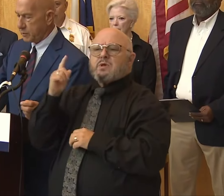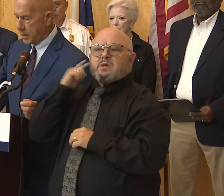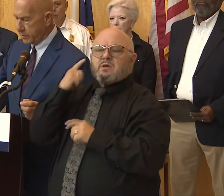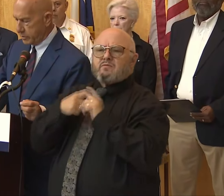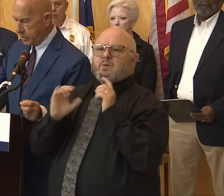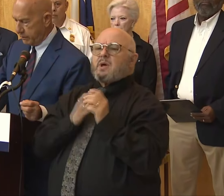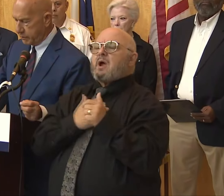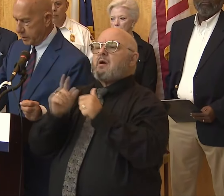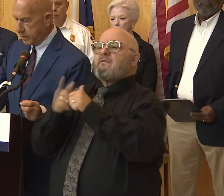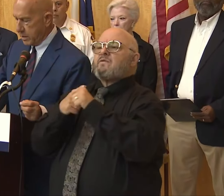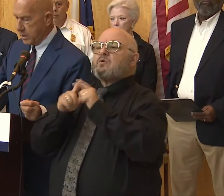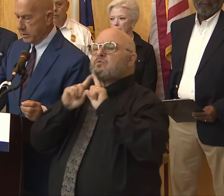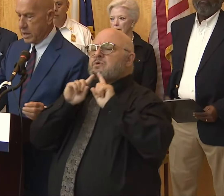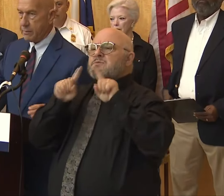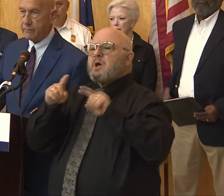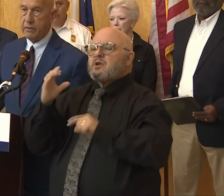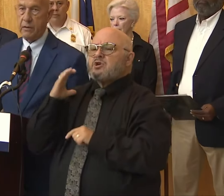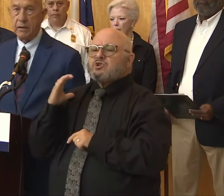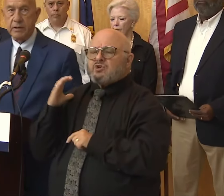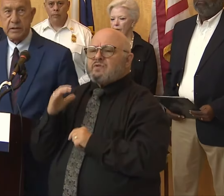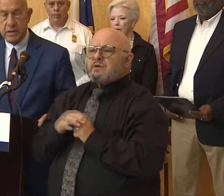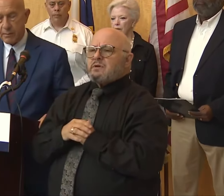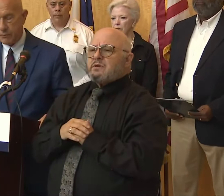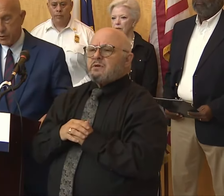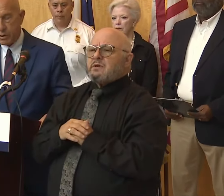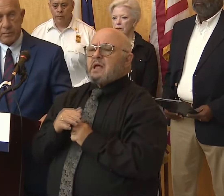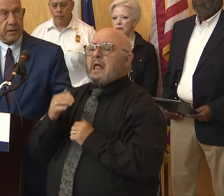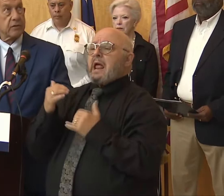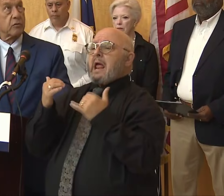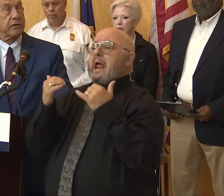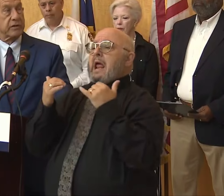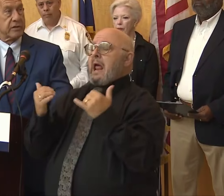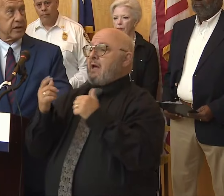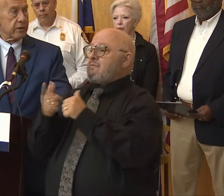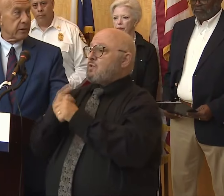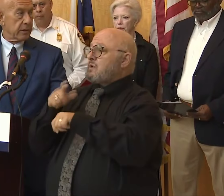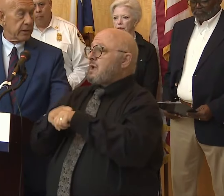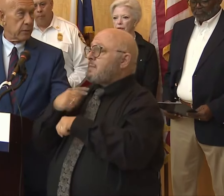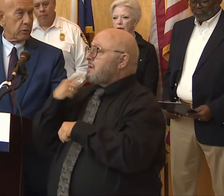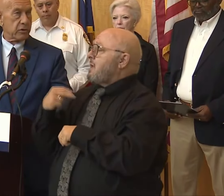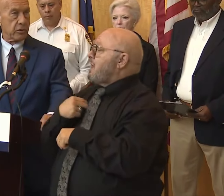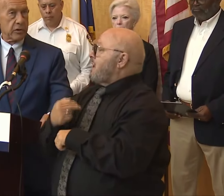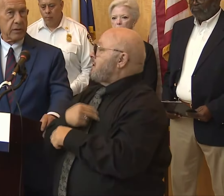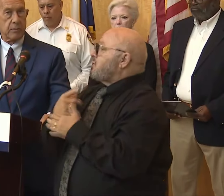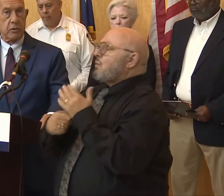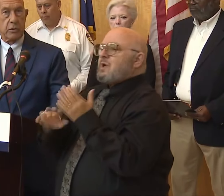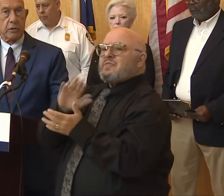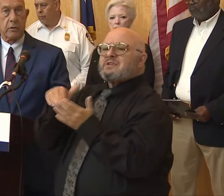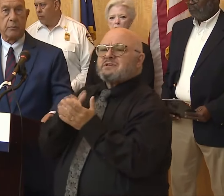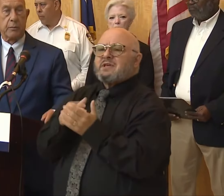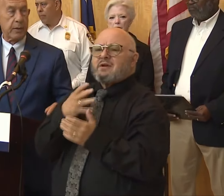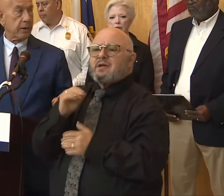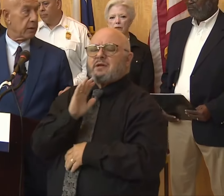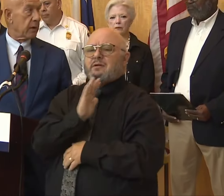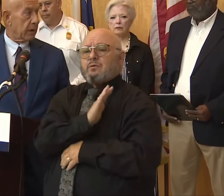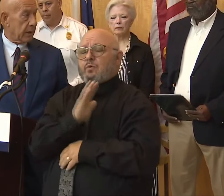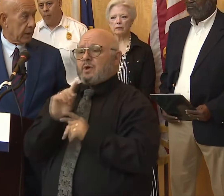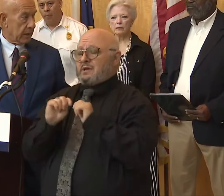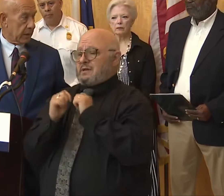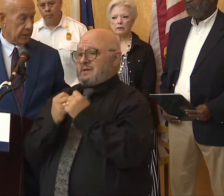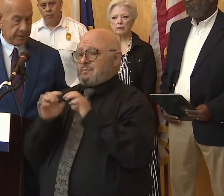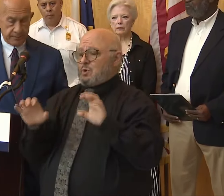first responder chiefs. But Tom, at this time, if you'd come tell us what the center and what your team's doing to prepare